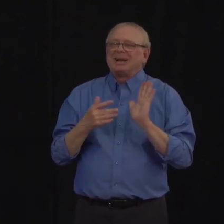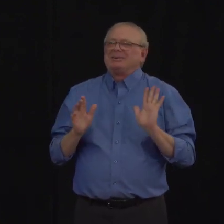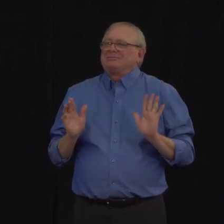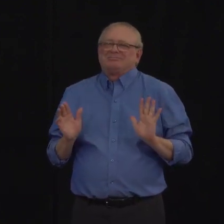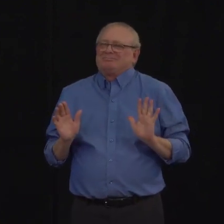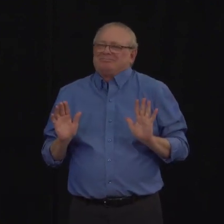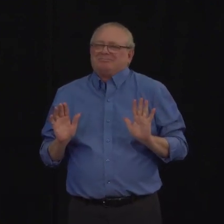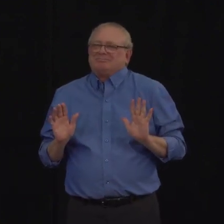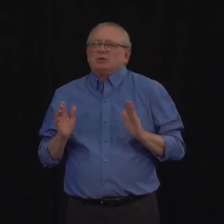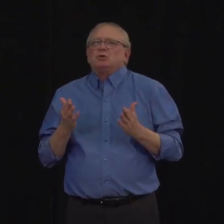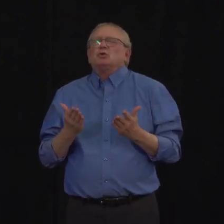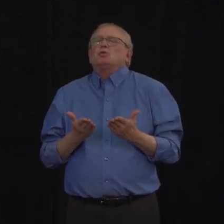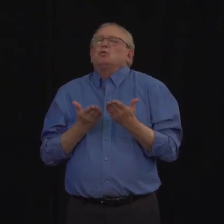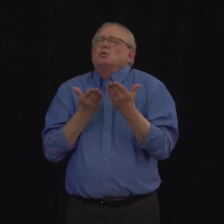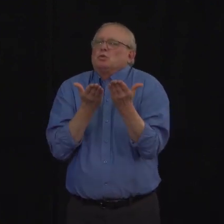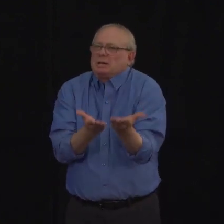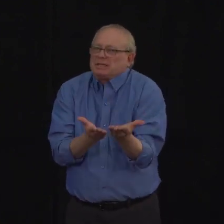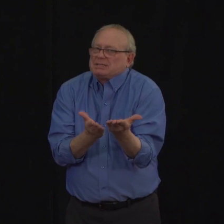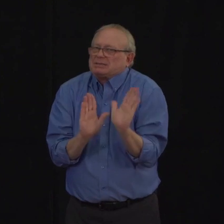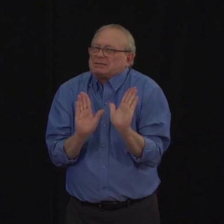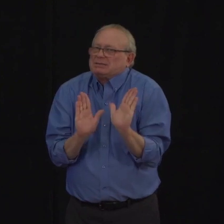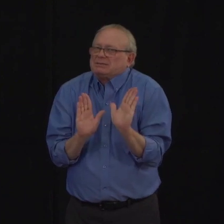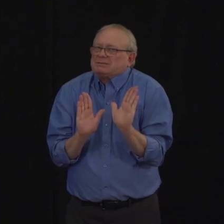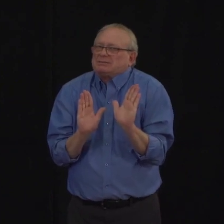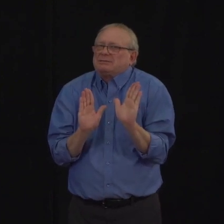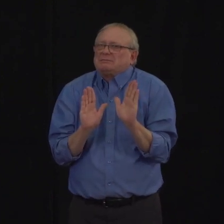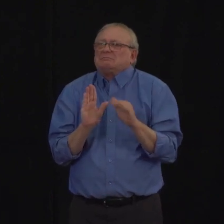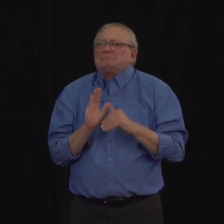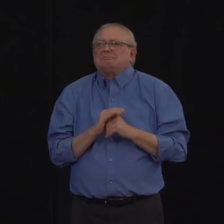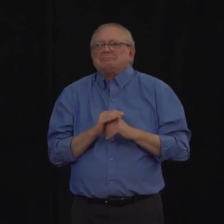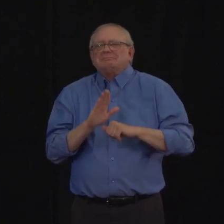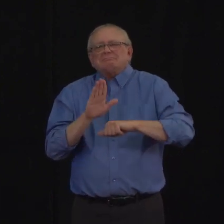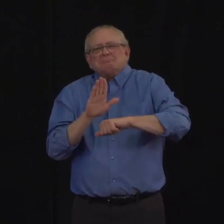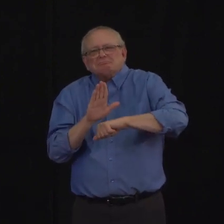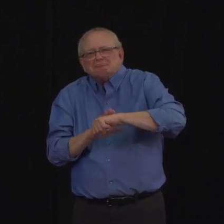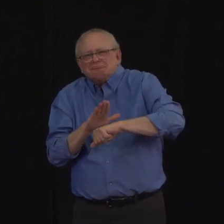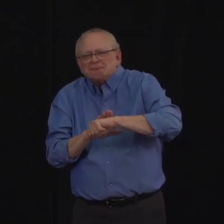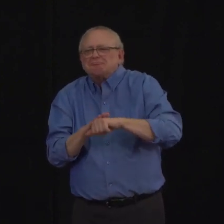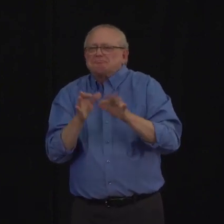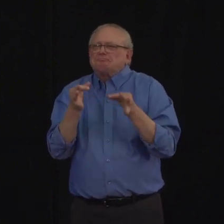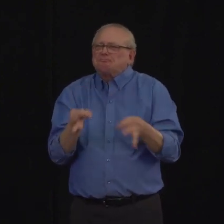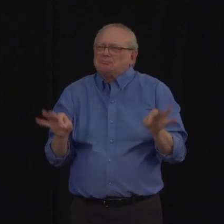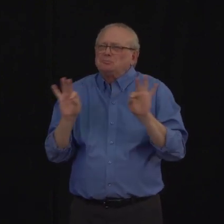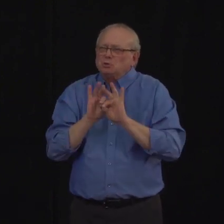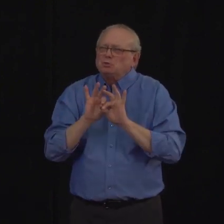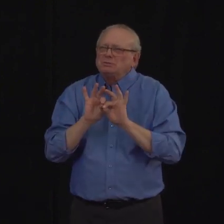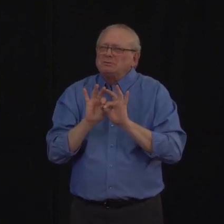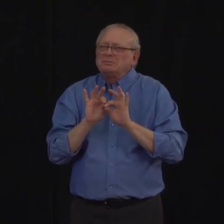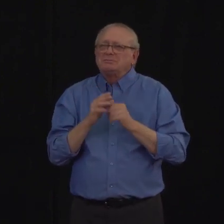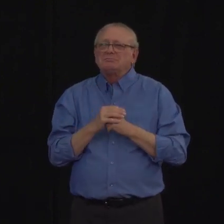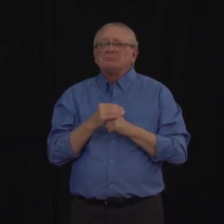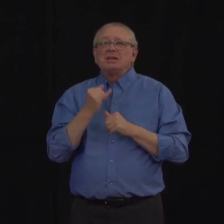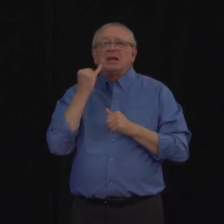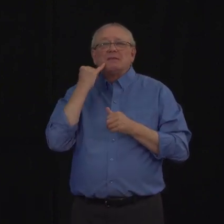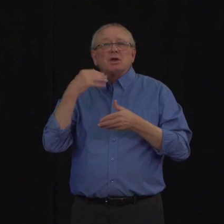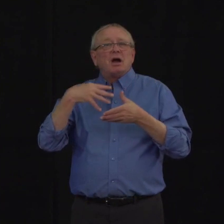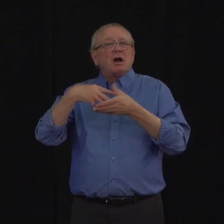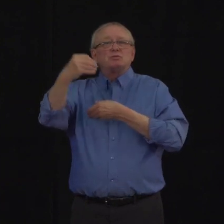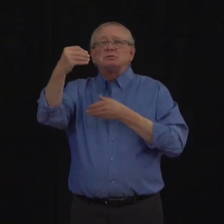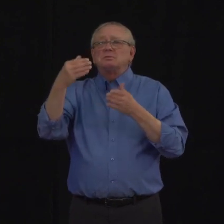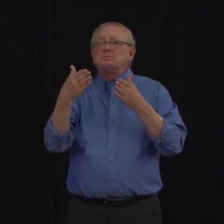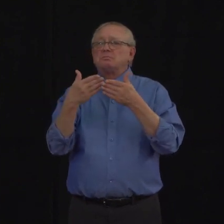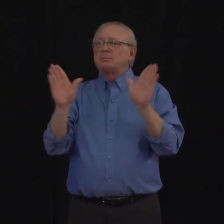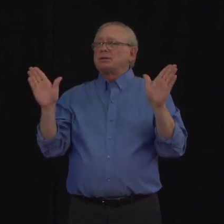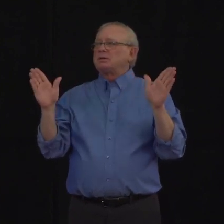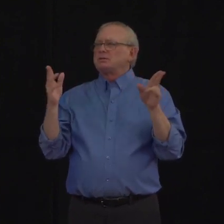that mask wearing is for the protection of others when you're wearing masks when out in public. And so with respect to the stylists and